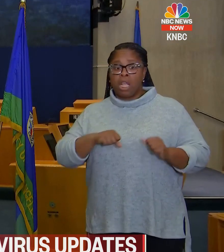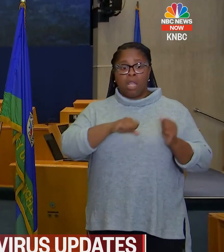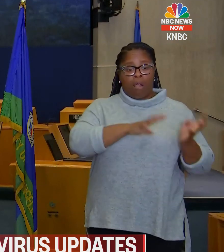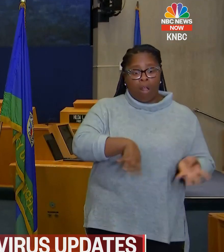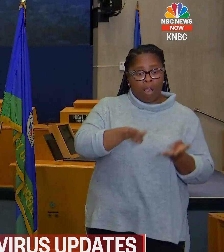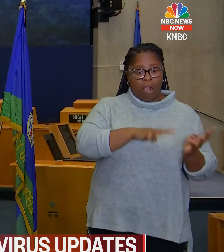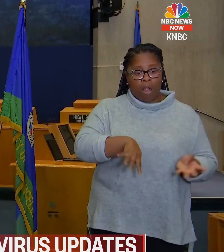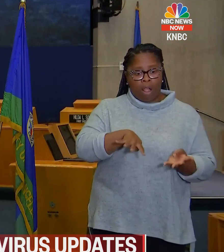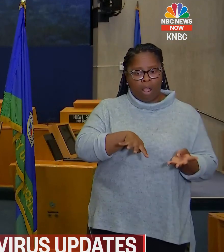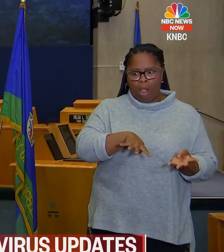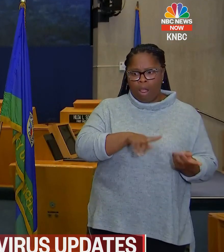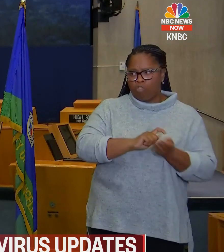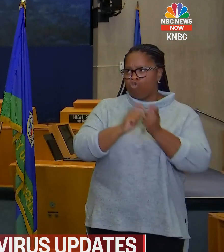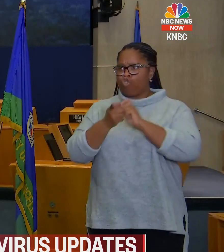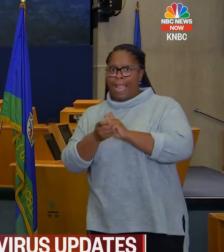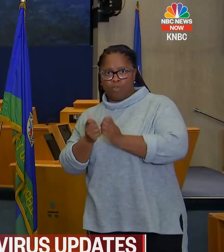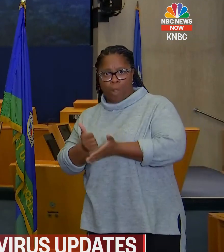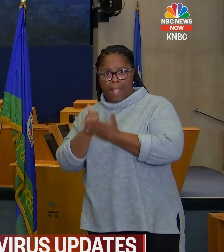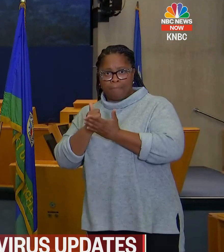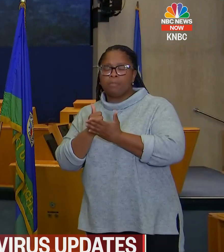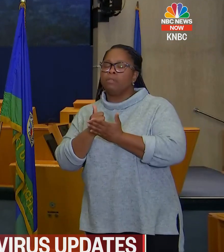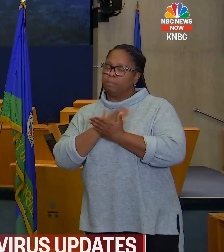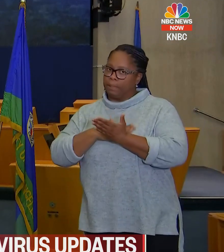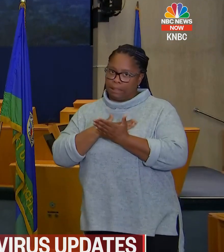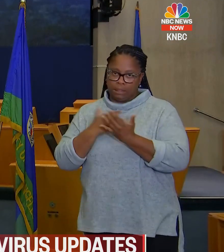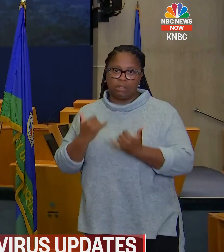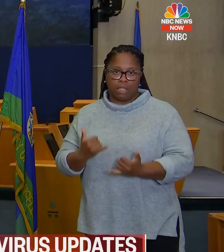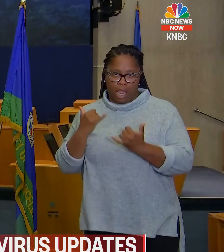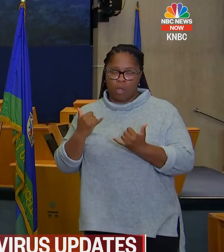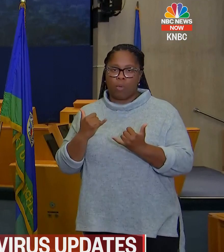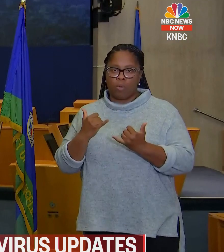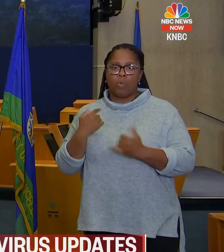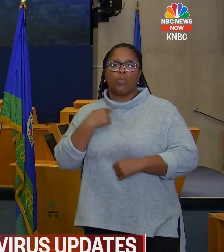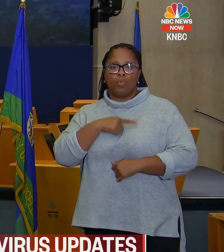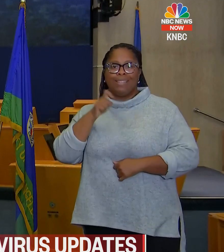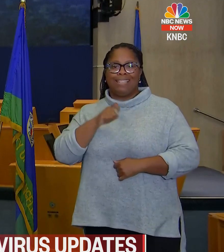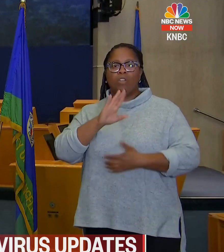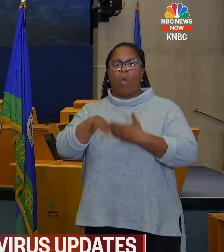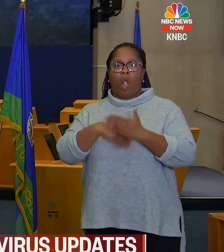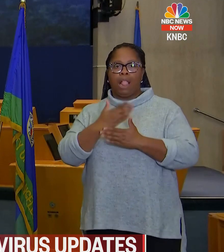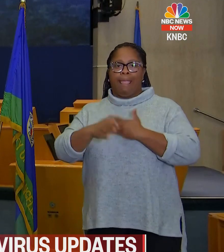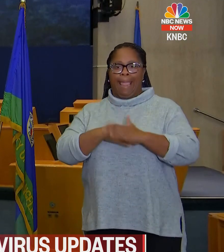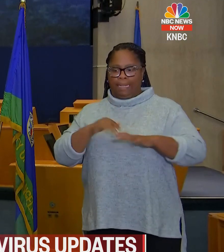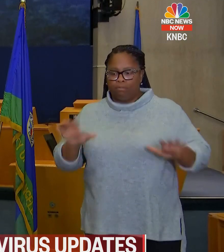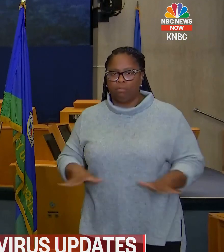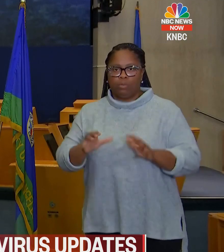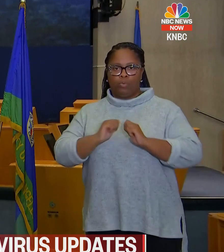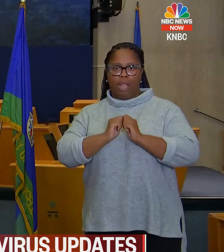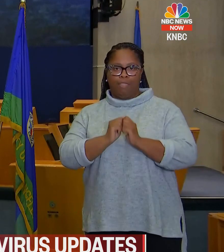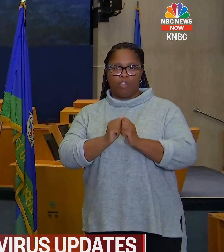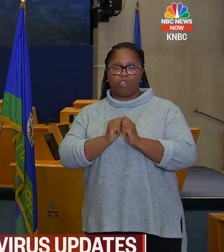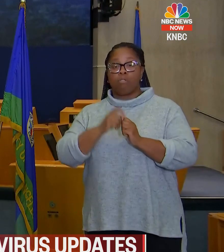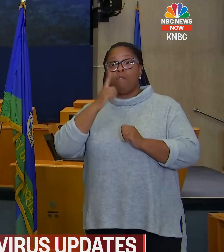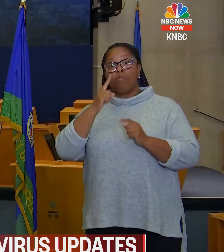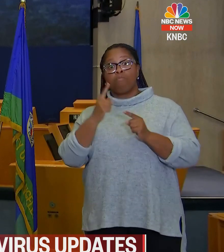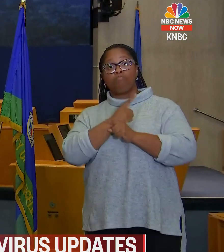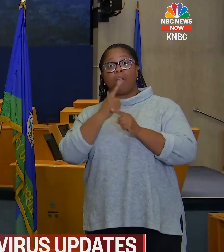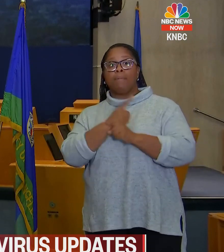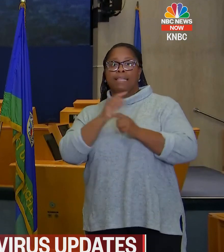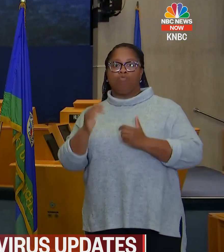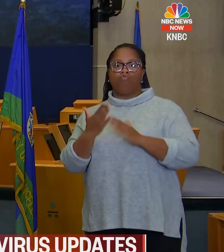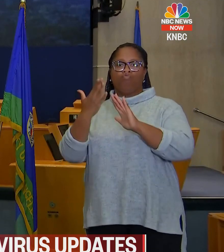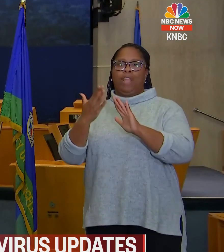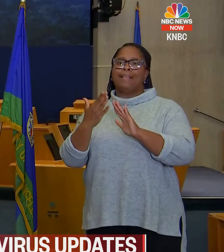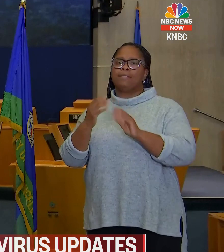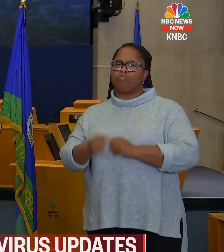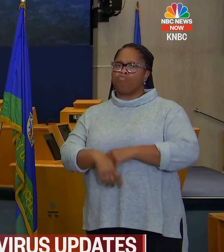lines to do it as soon as possible. We need all hands on deck to properly address this crisis